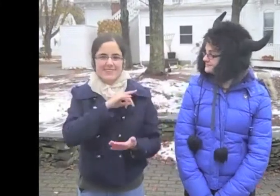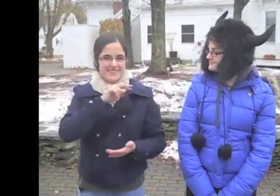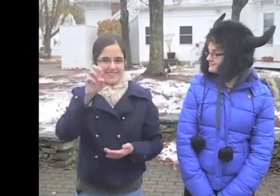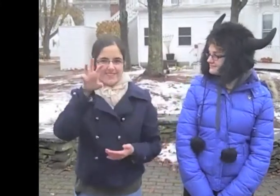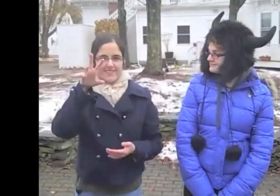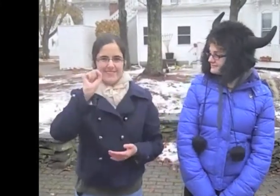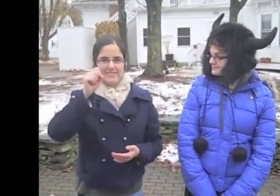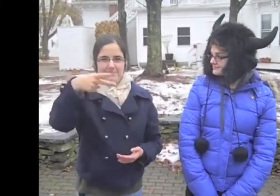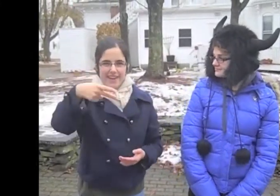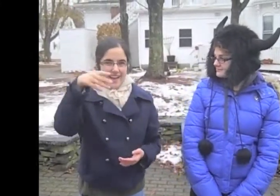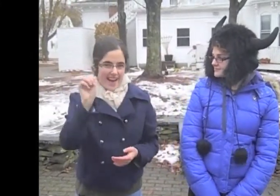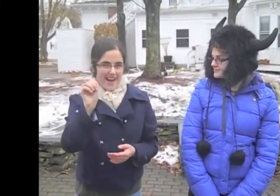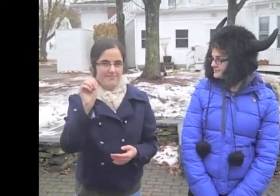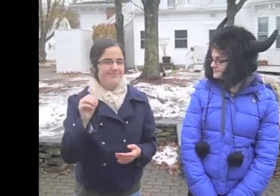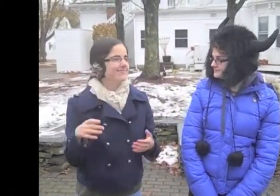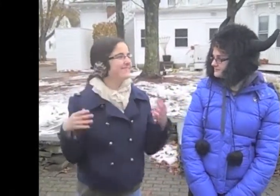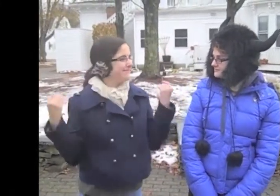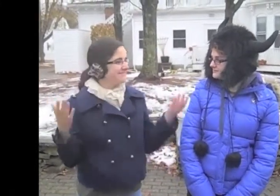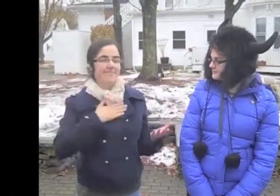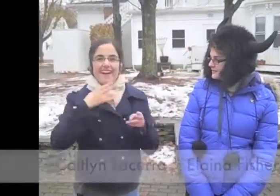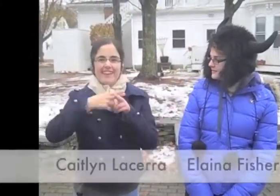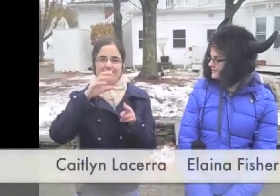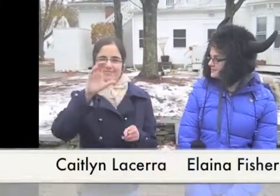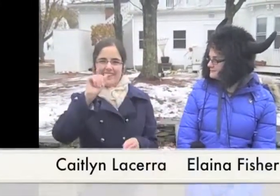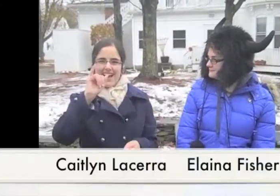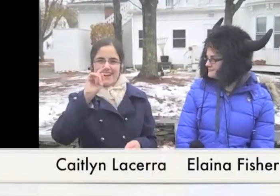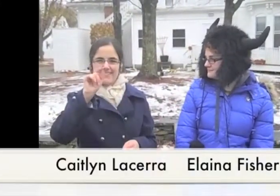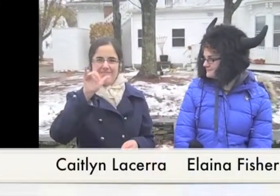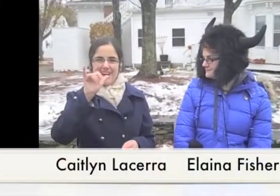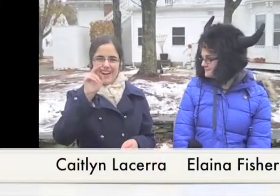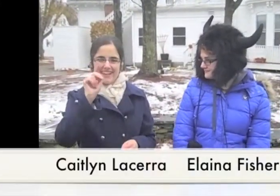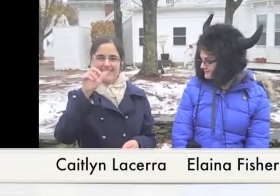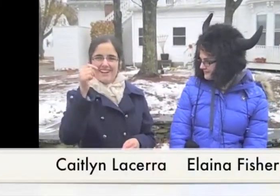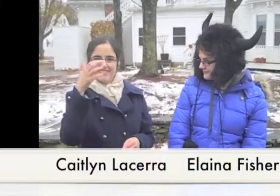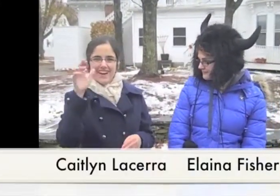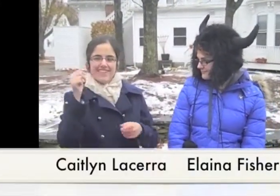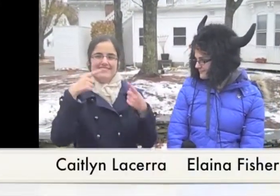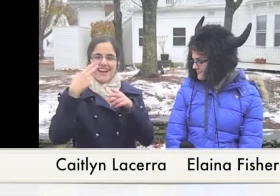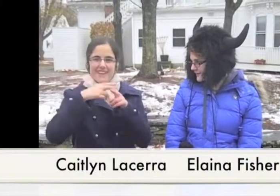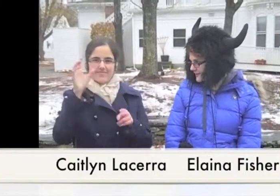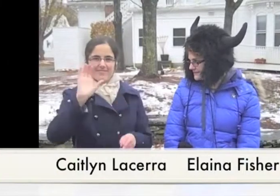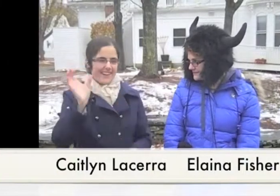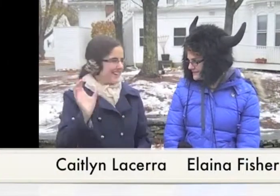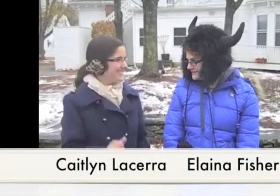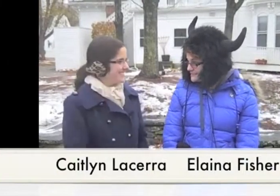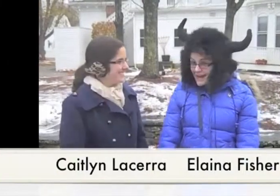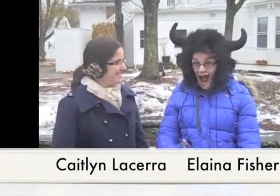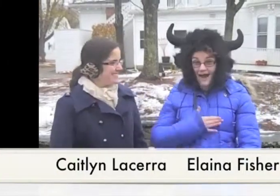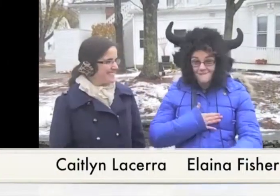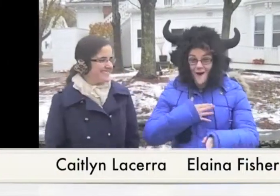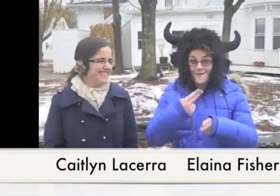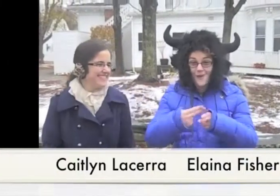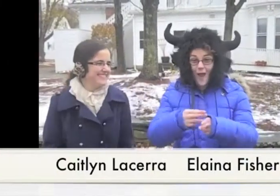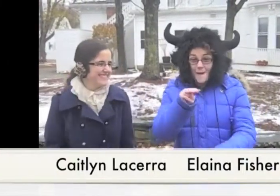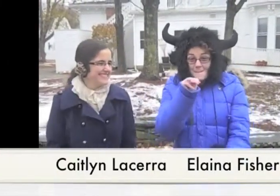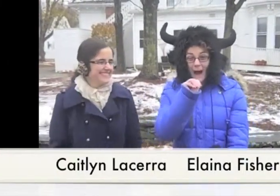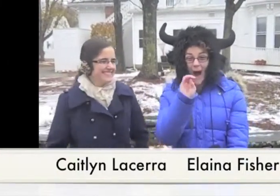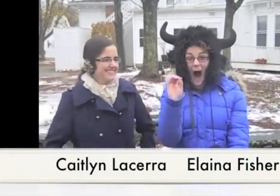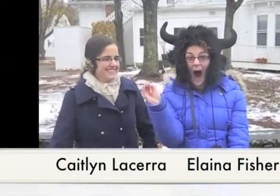Hello, welcome to the Learning Center News PM. I am Kaitlyn Lacerra. Hello. And my